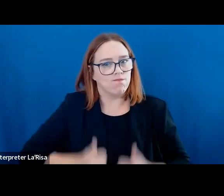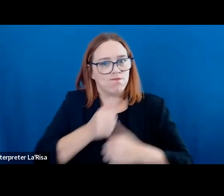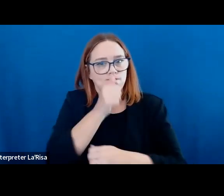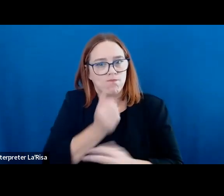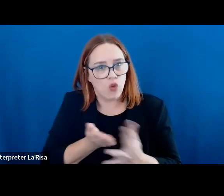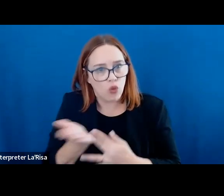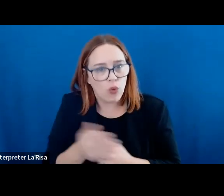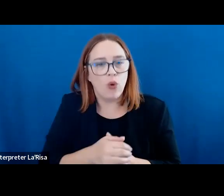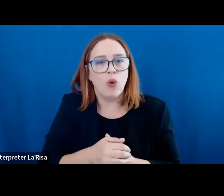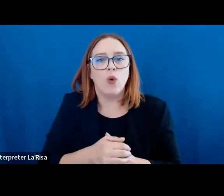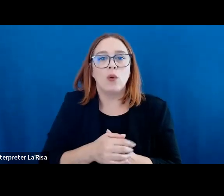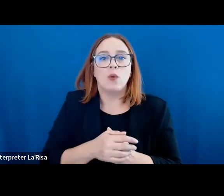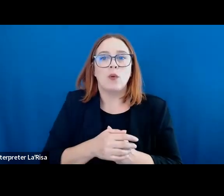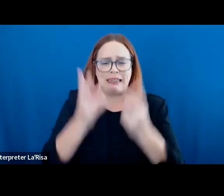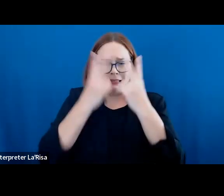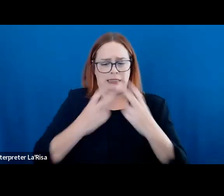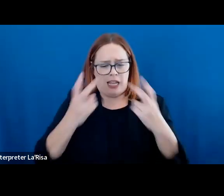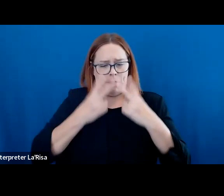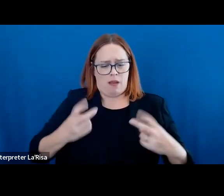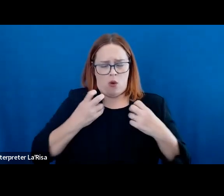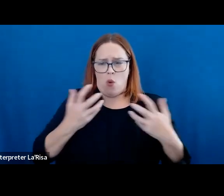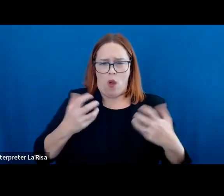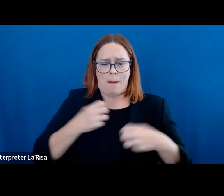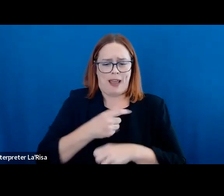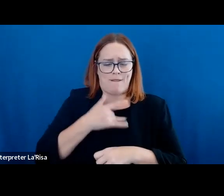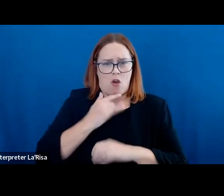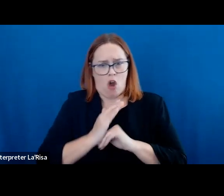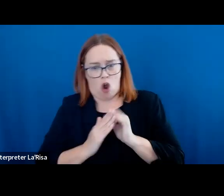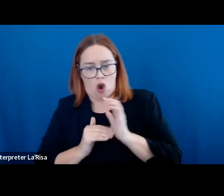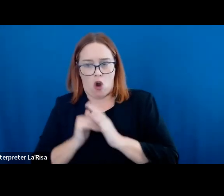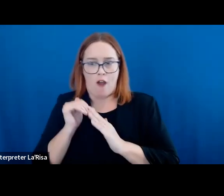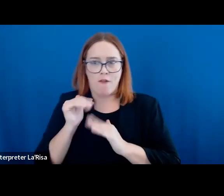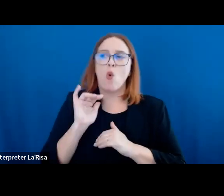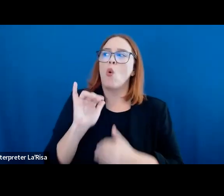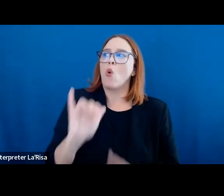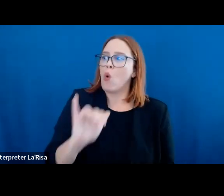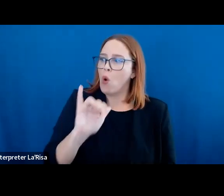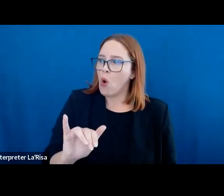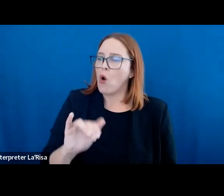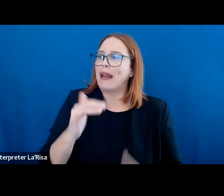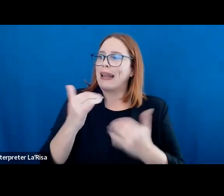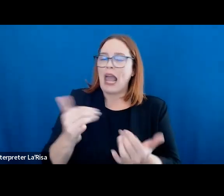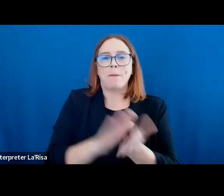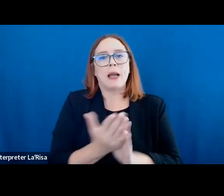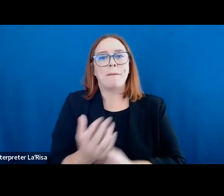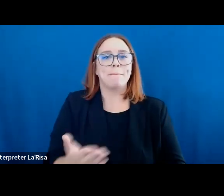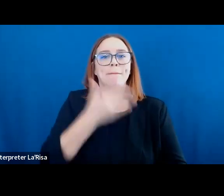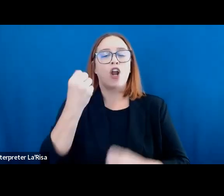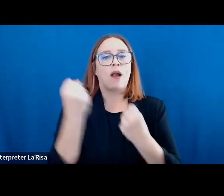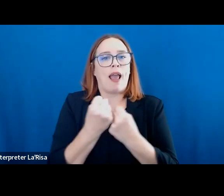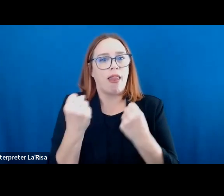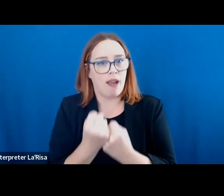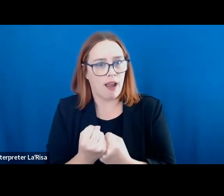examining my discomfort has made me a better ally and a better accomplice to communities that I may not be a part of, but know